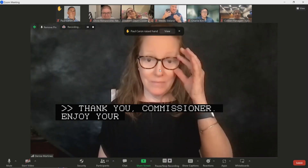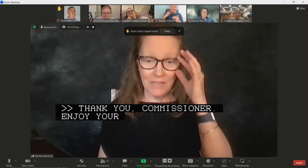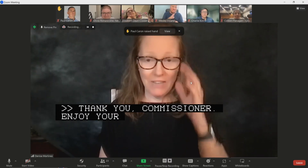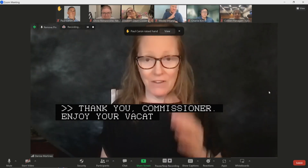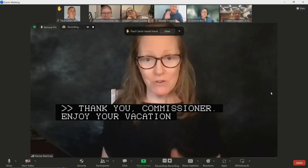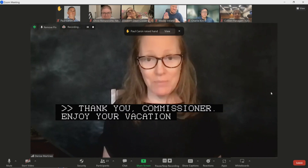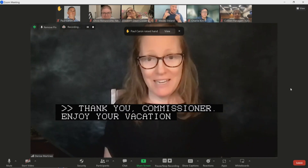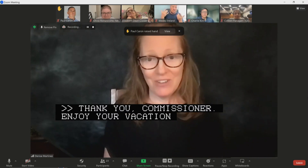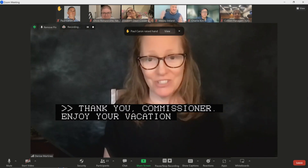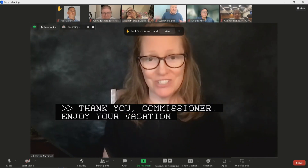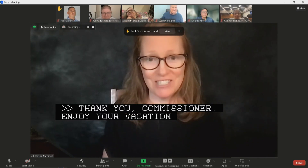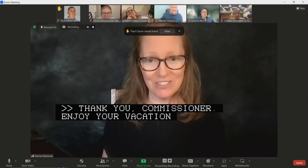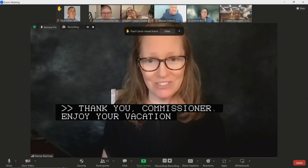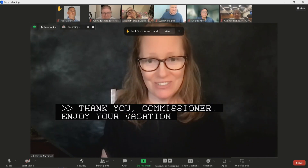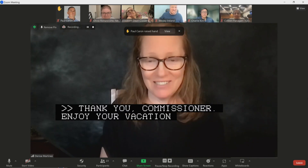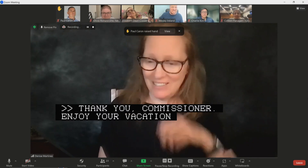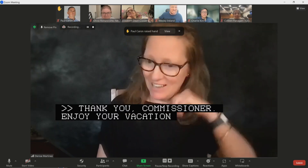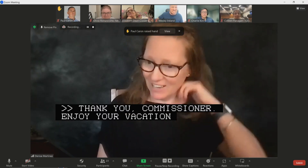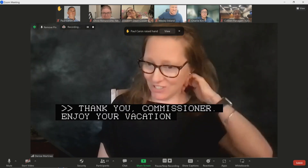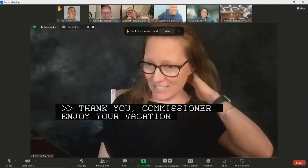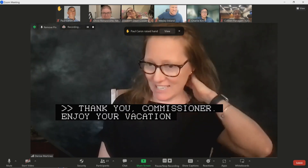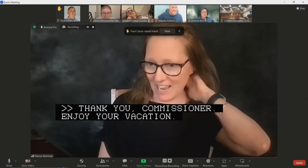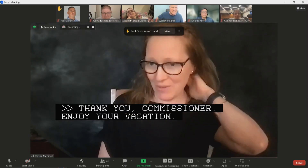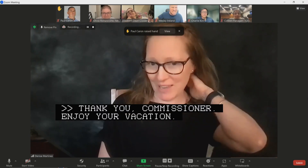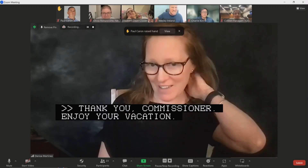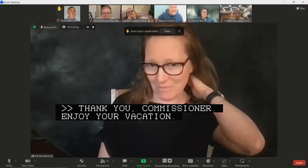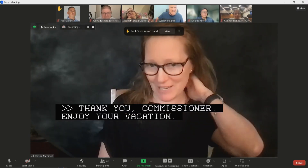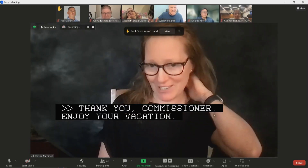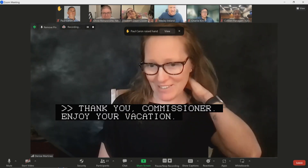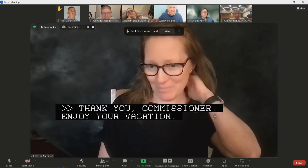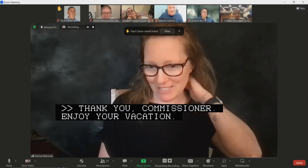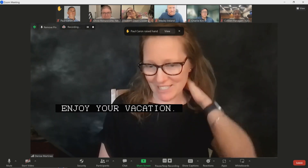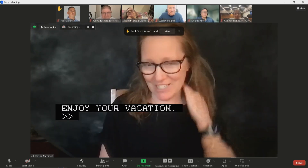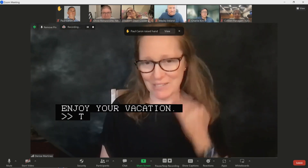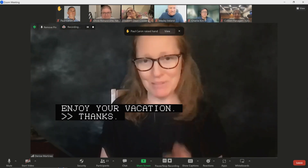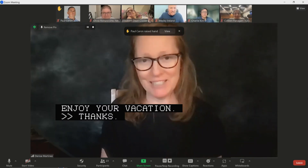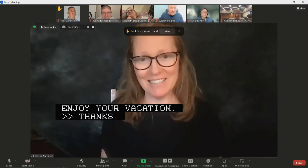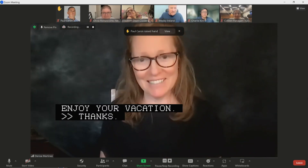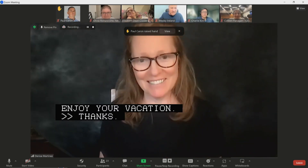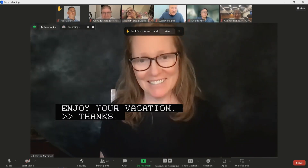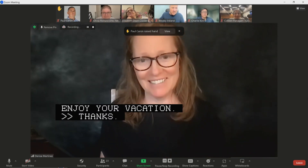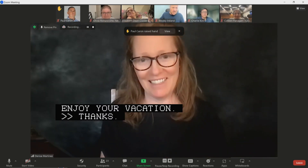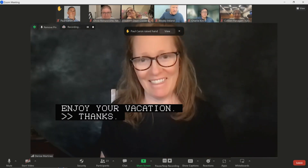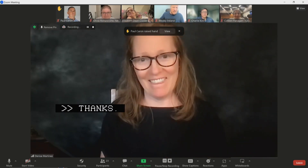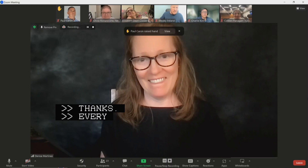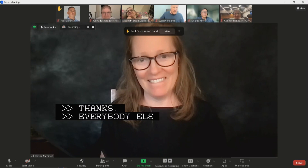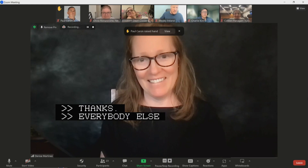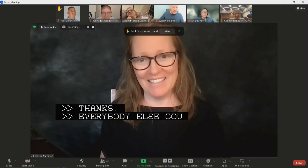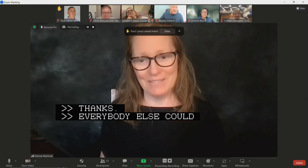Thanks to us. Everybody else could stay. We have business to complete.